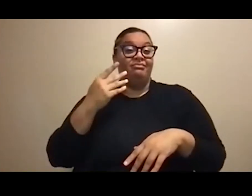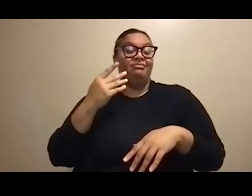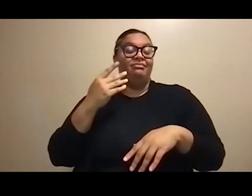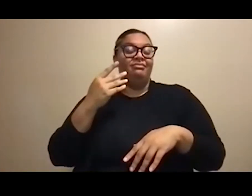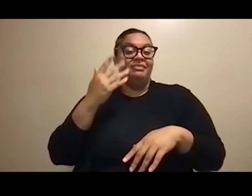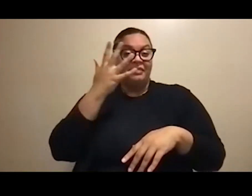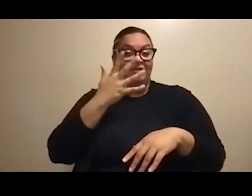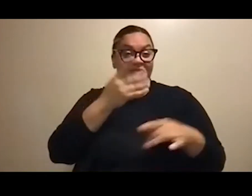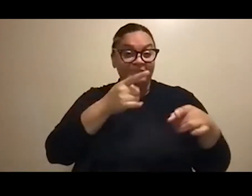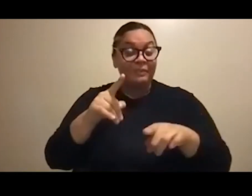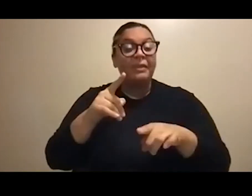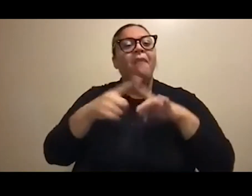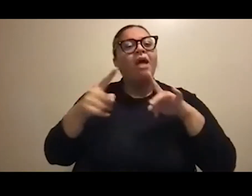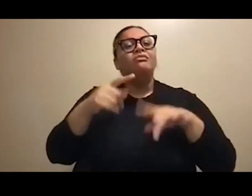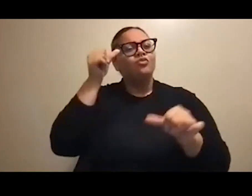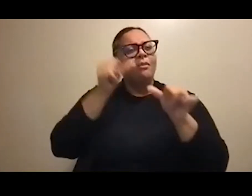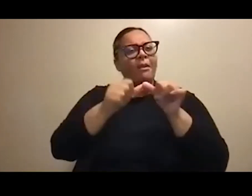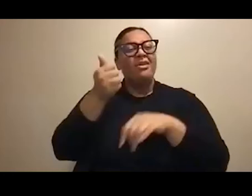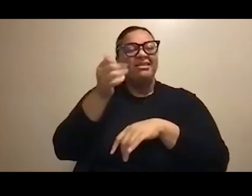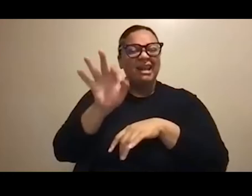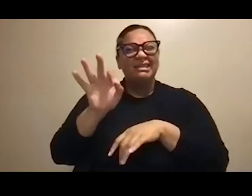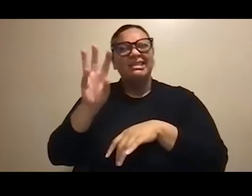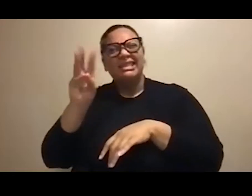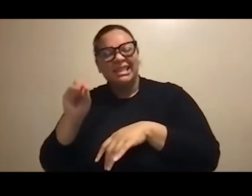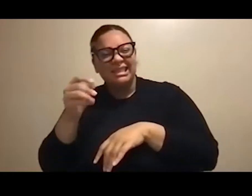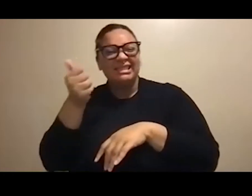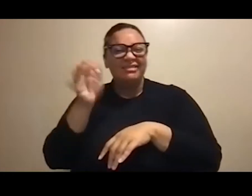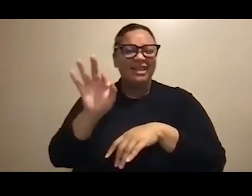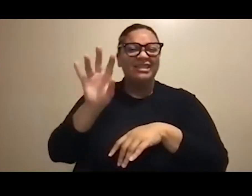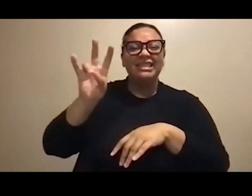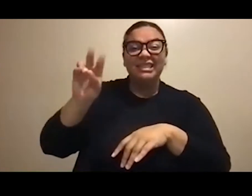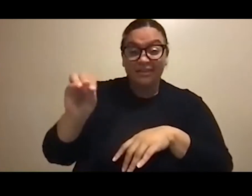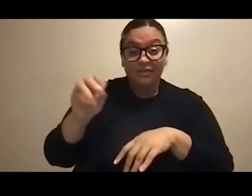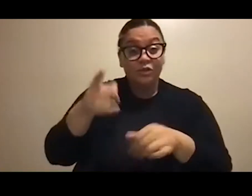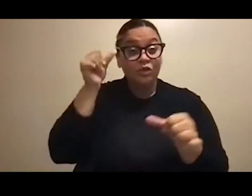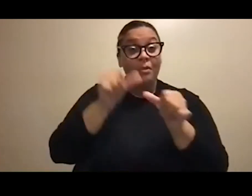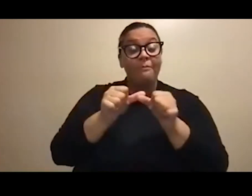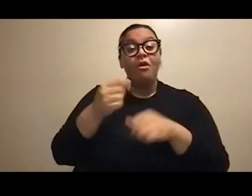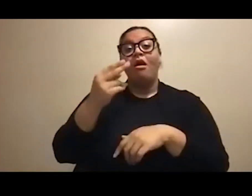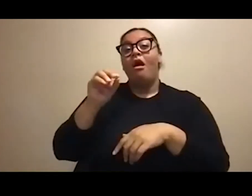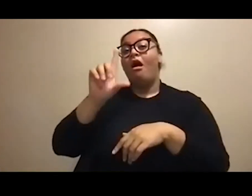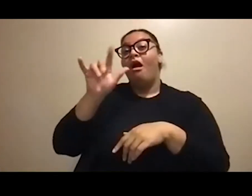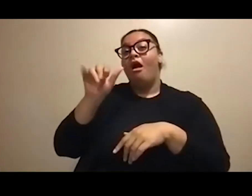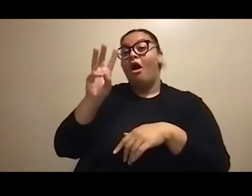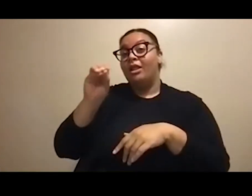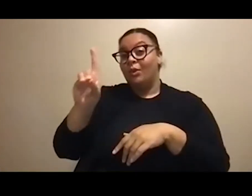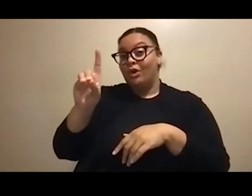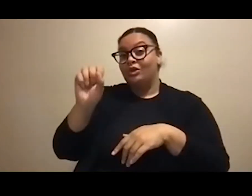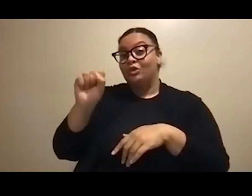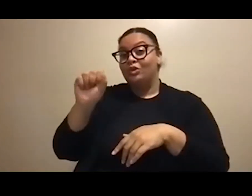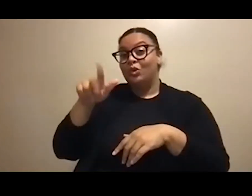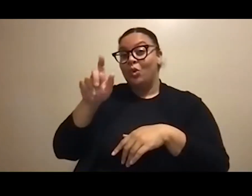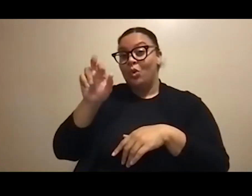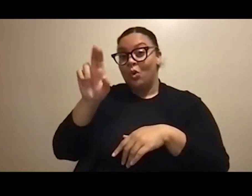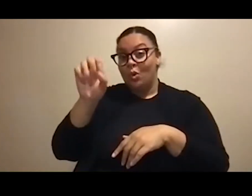remember a 1960, 1970 television show called Hollywood Squares? Remember that, where celebrities